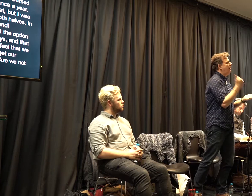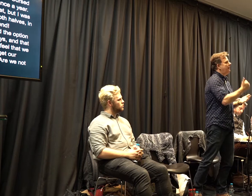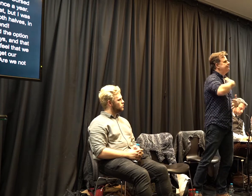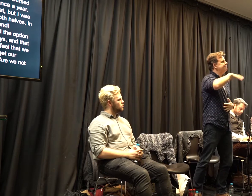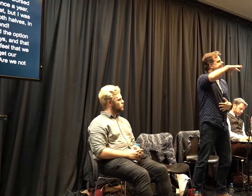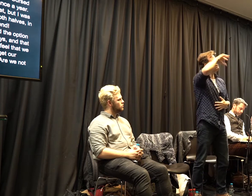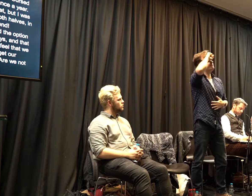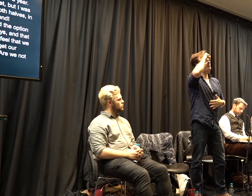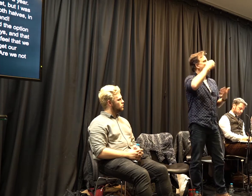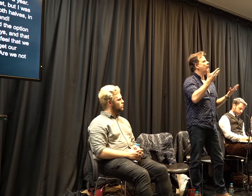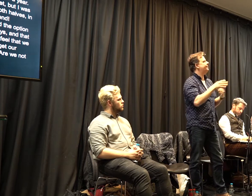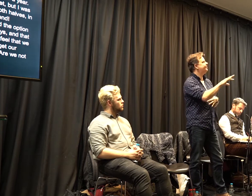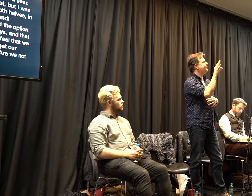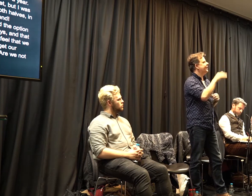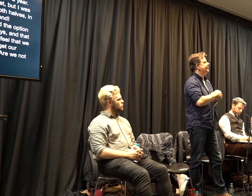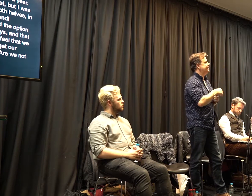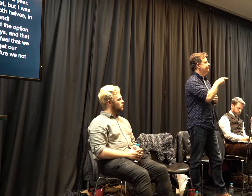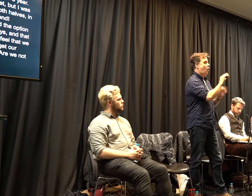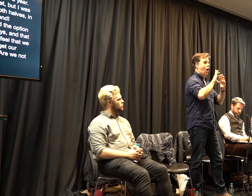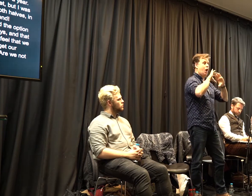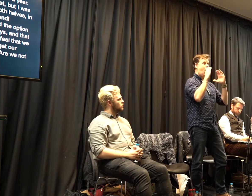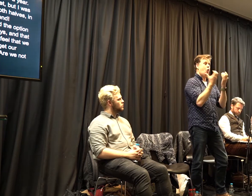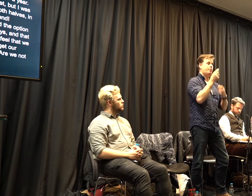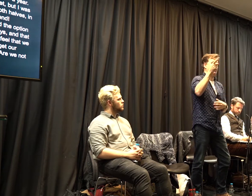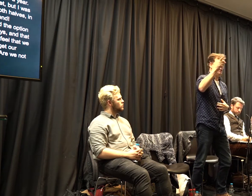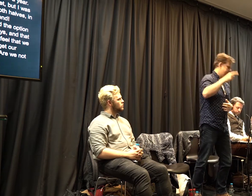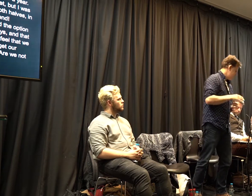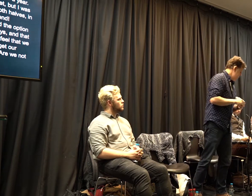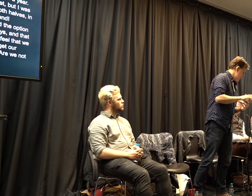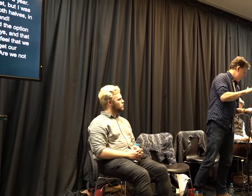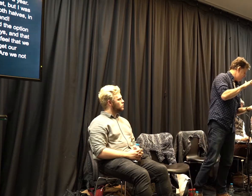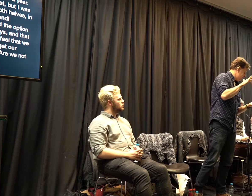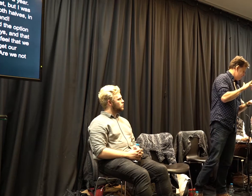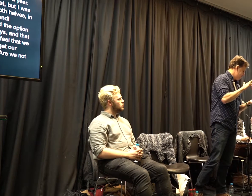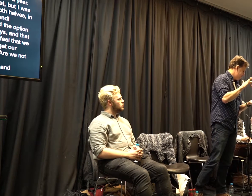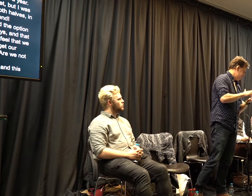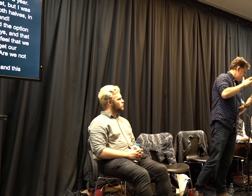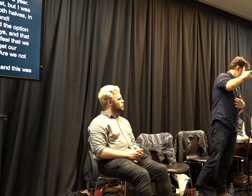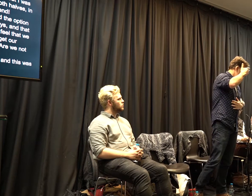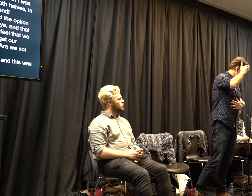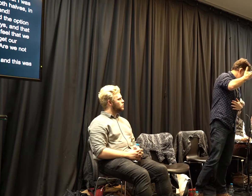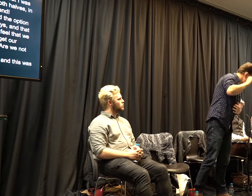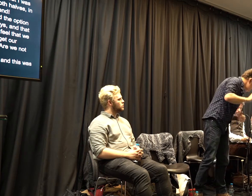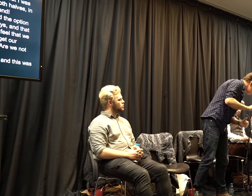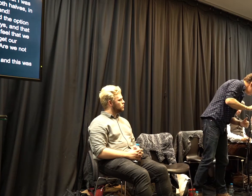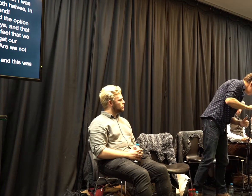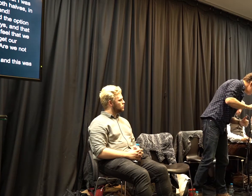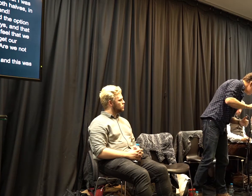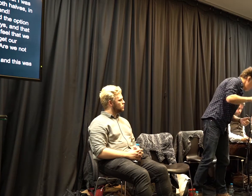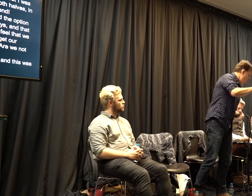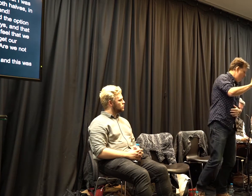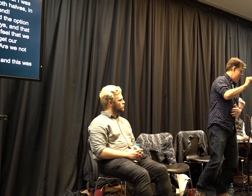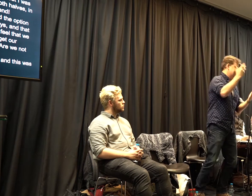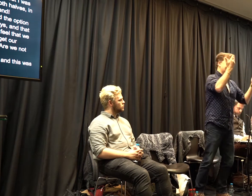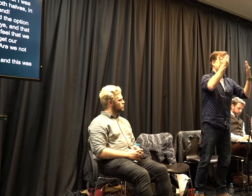Recently I saw an interpreted performance, and this is at the Globe. A